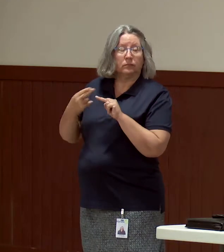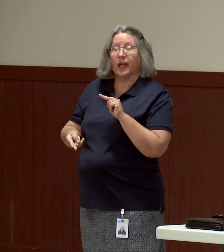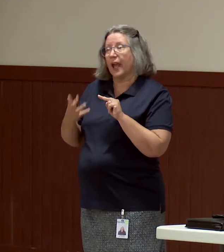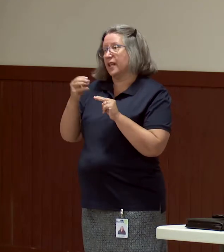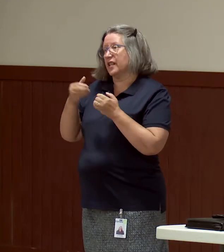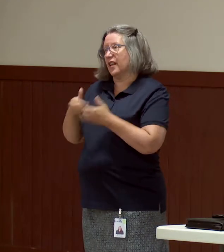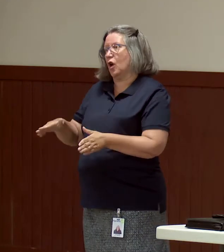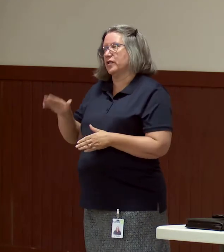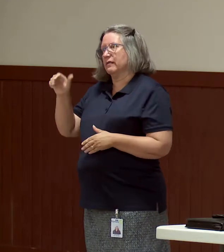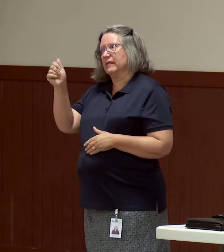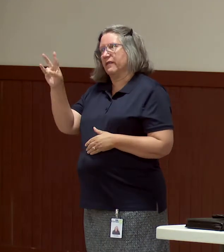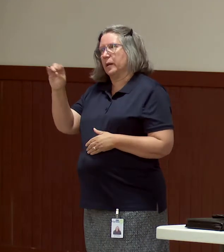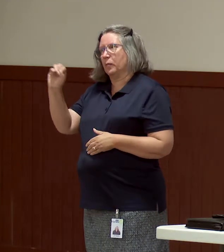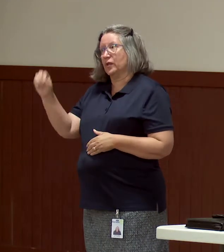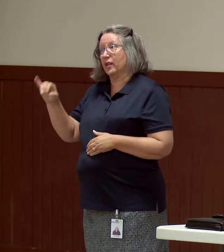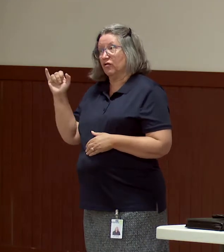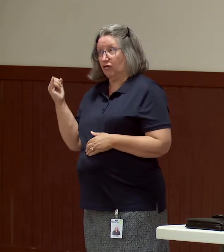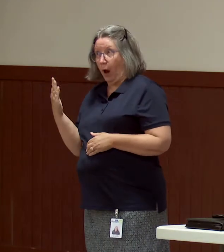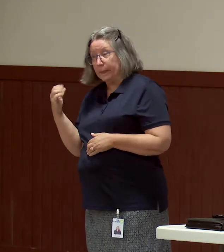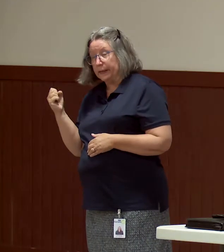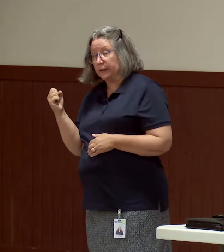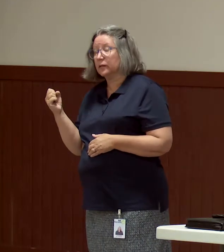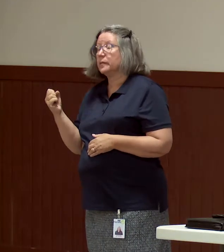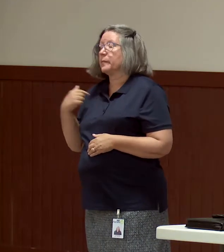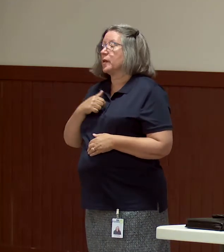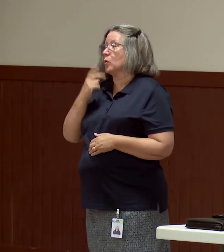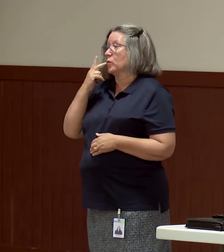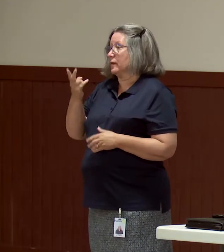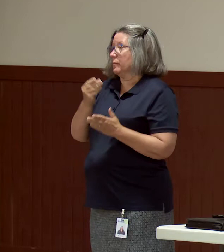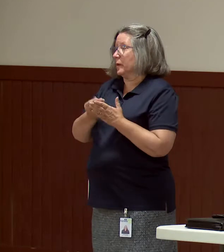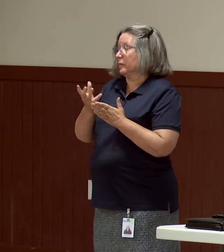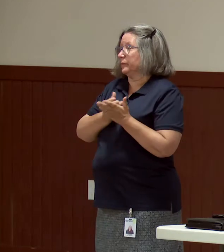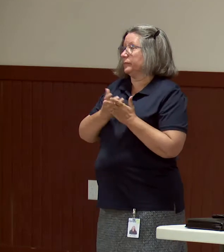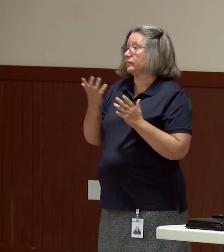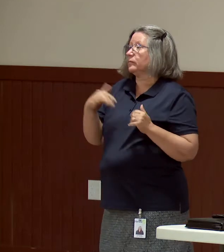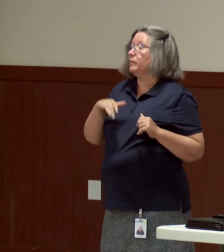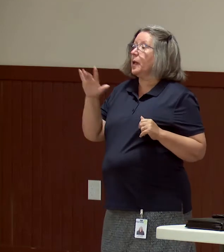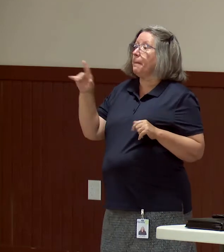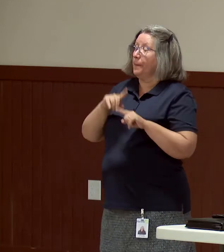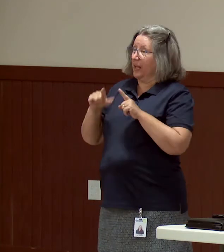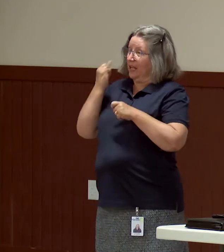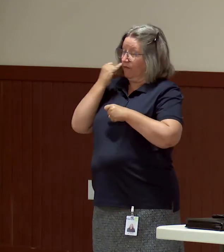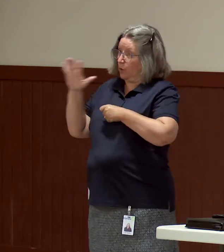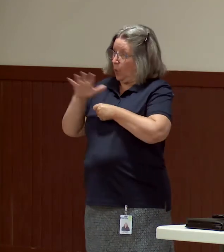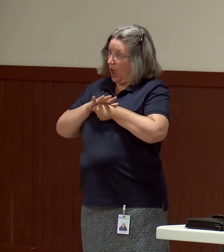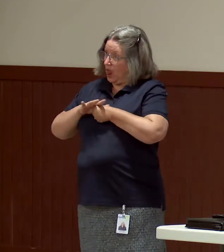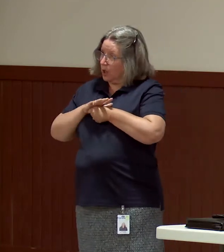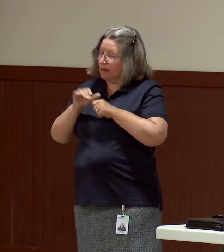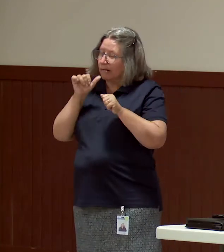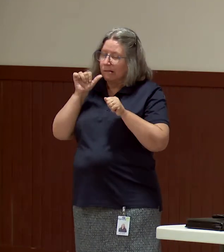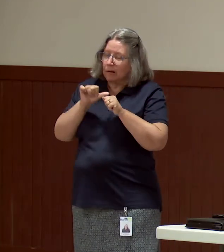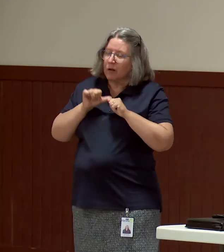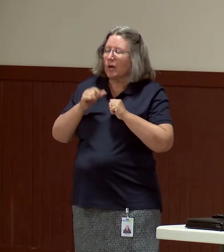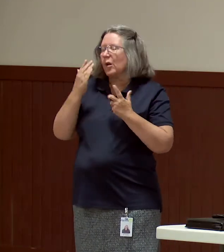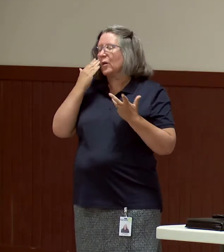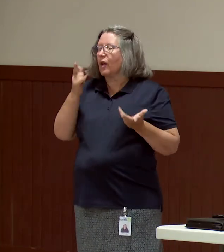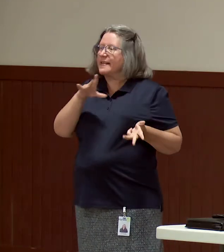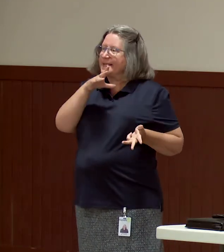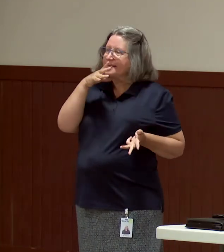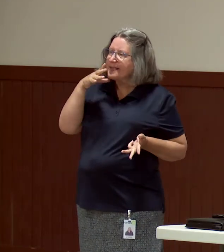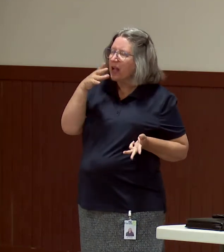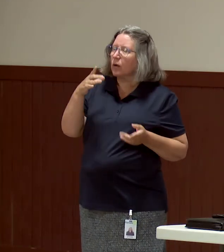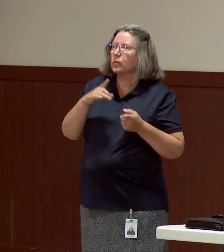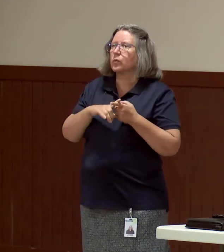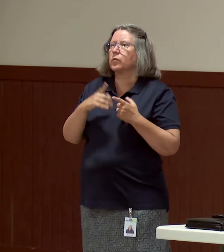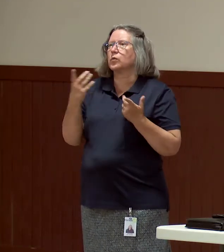loss. So locally, if we see that nursing or welding or whatever agriculture had a